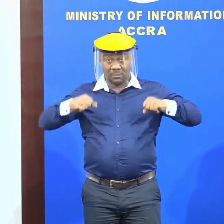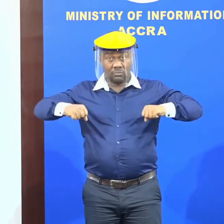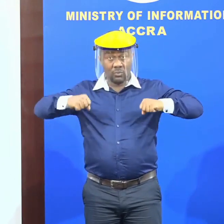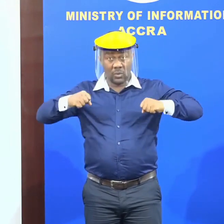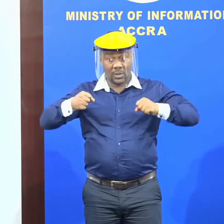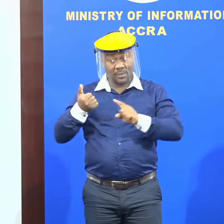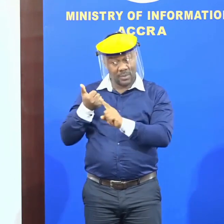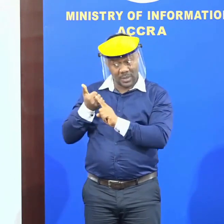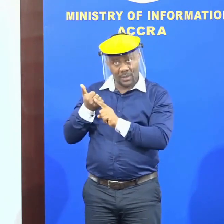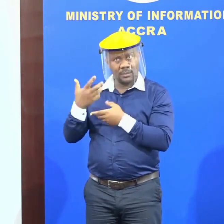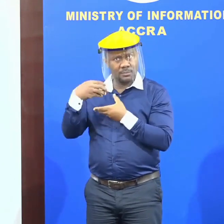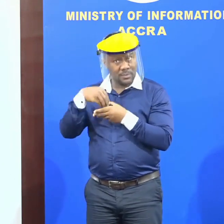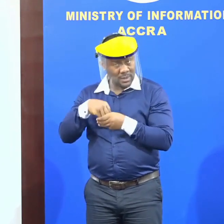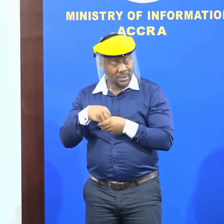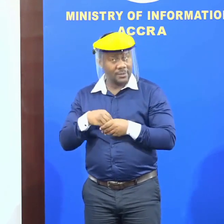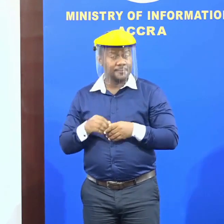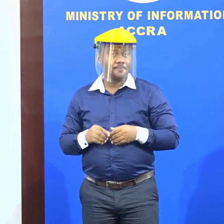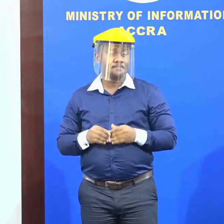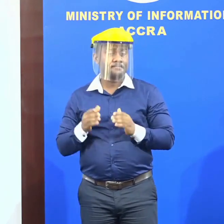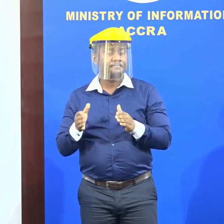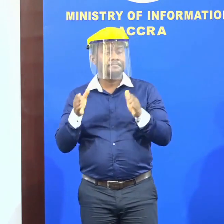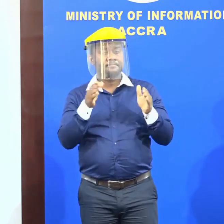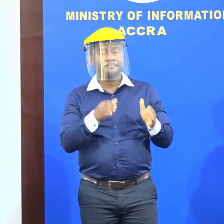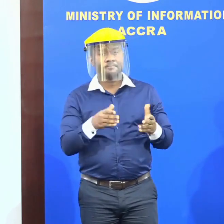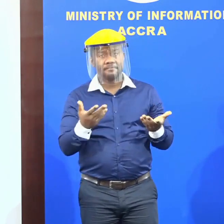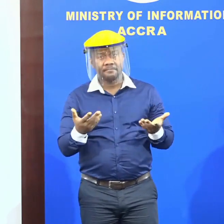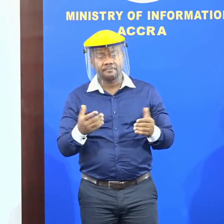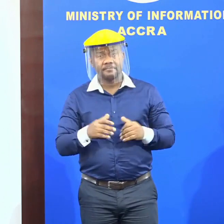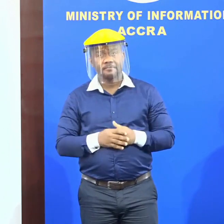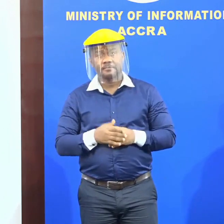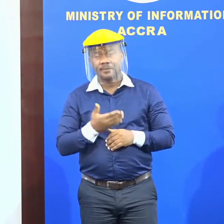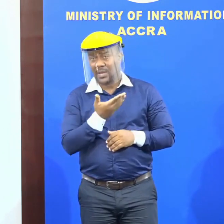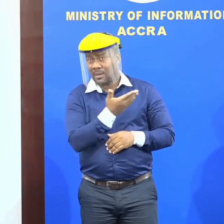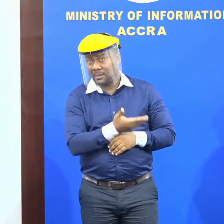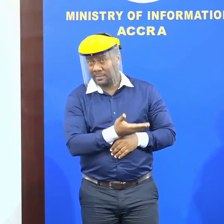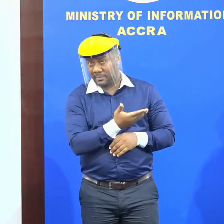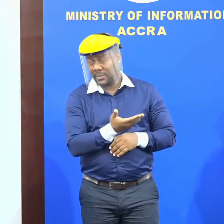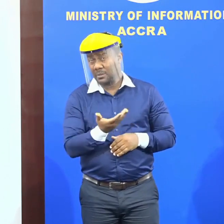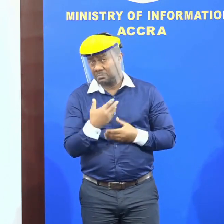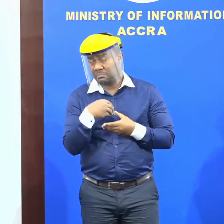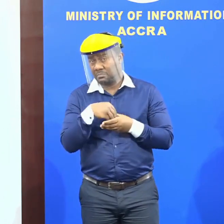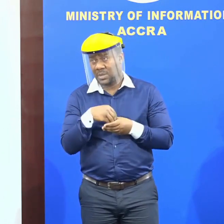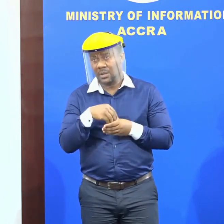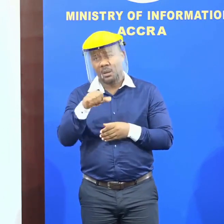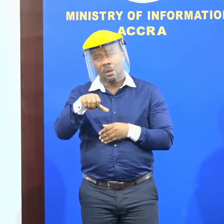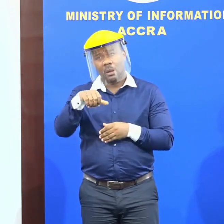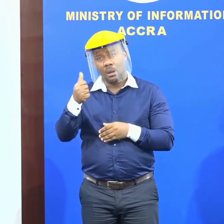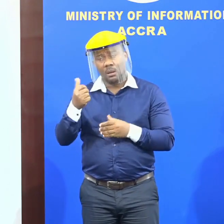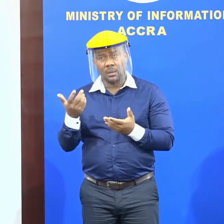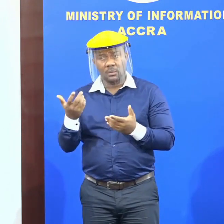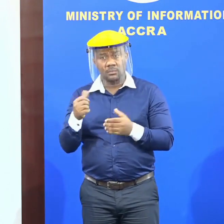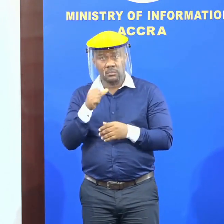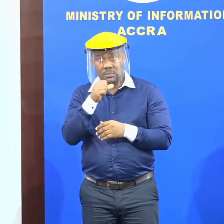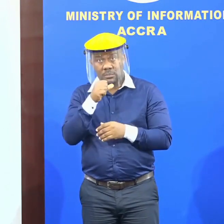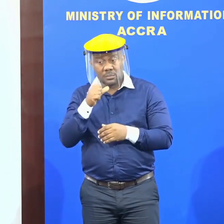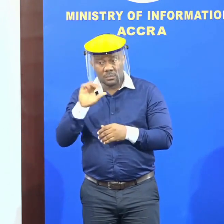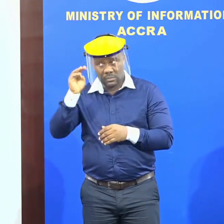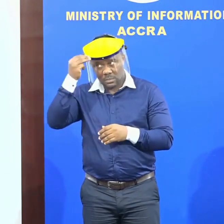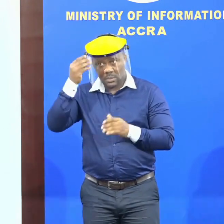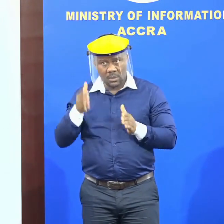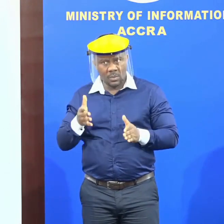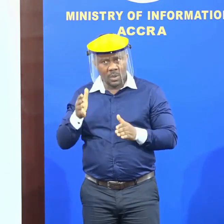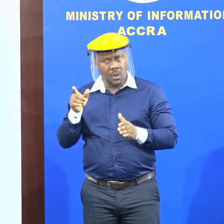boa o de nanu atum bi ye wo oman asoafo te information minister ene asoafo enkaye a great minister ne wo ka ho wo nyina